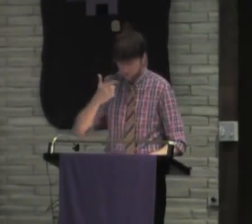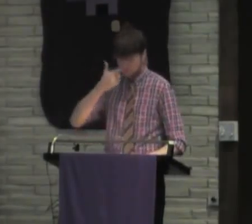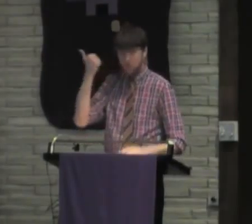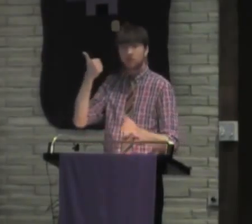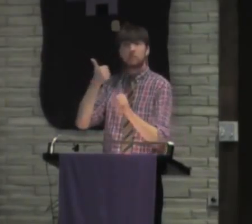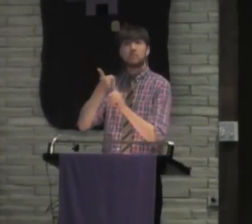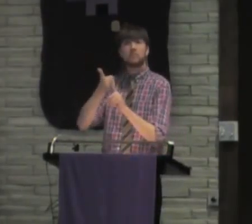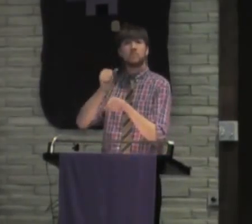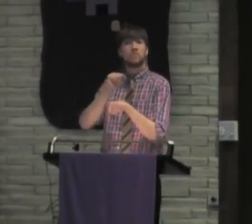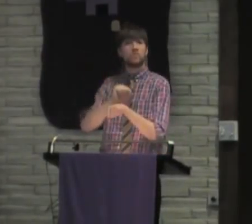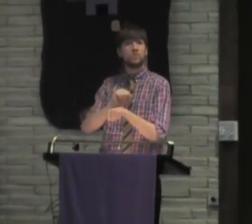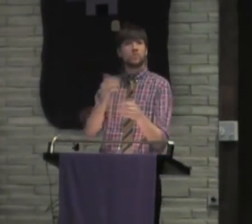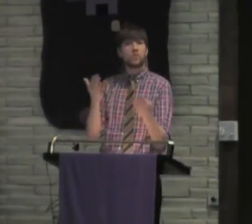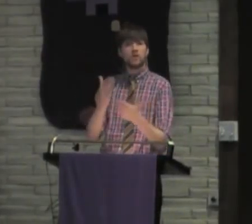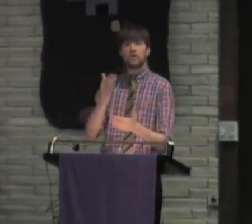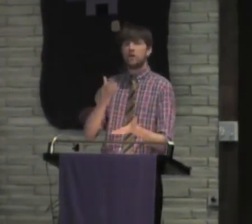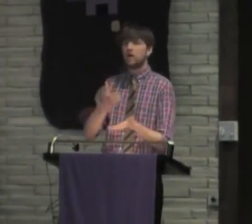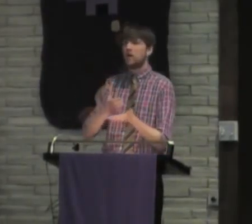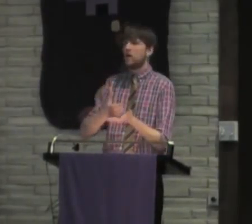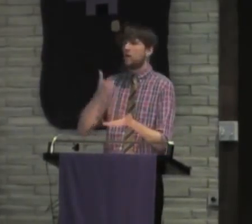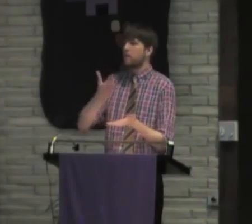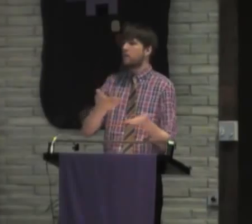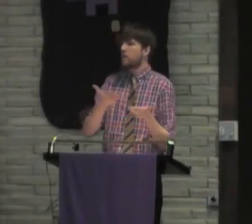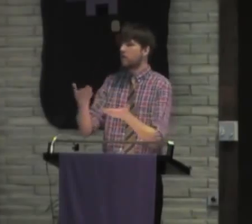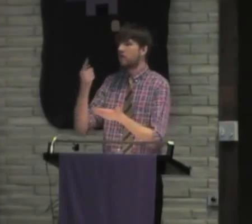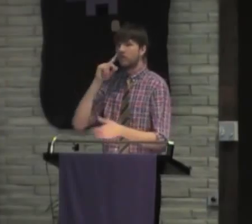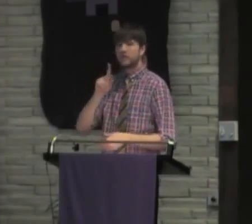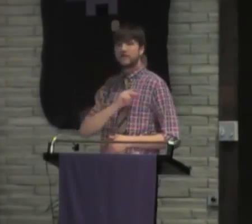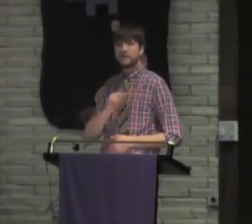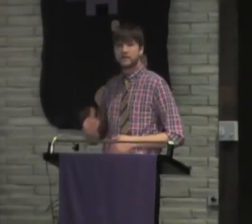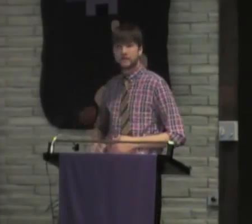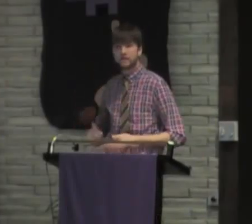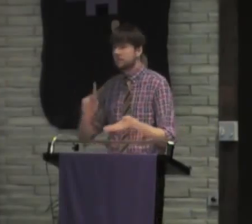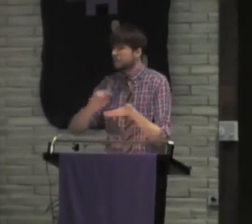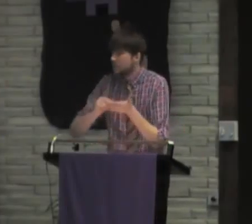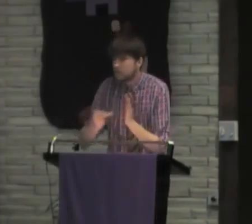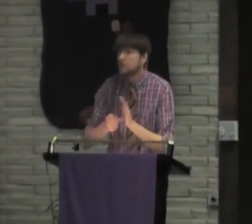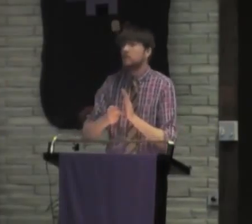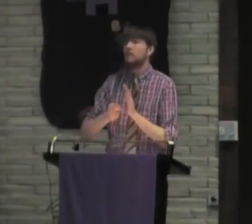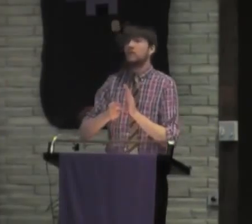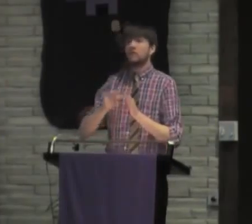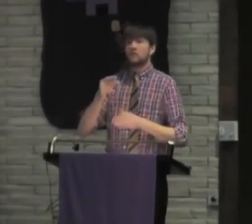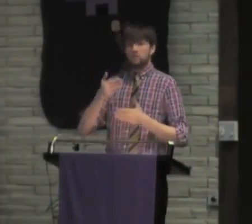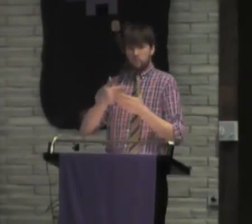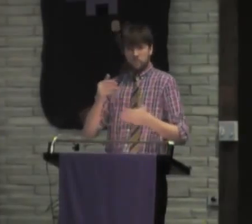Now, he worked as a cupbearer for the